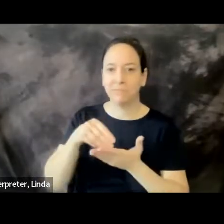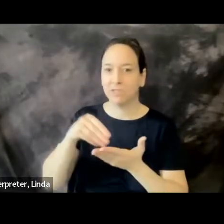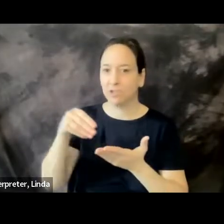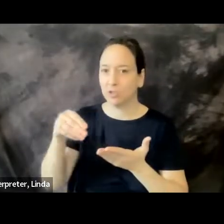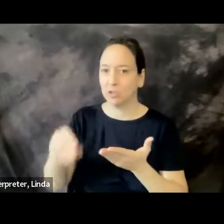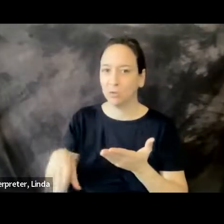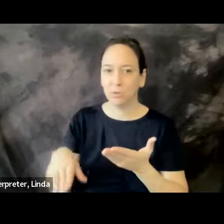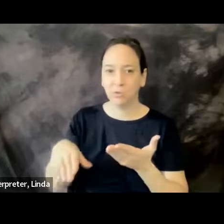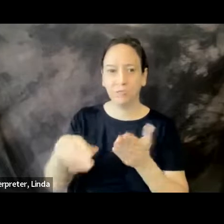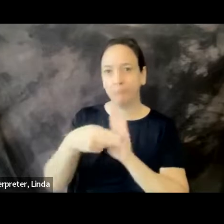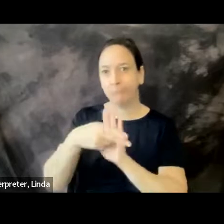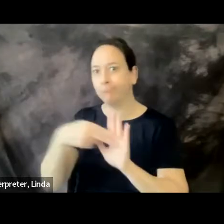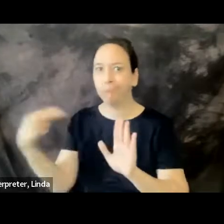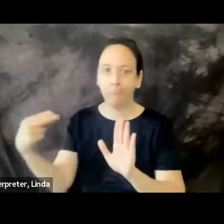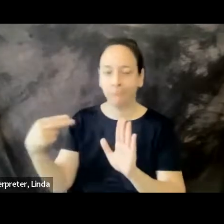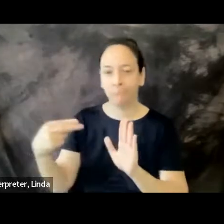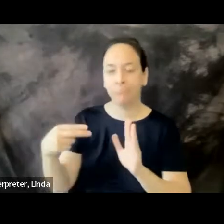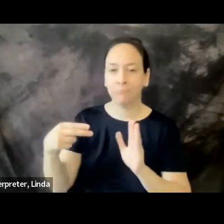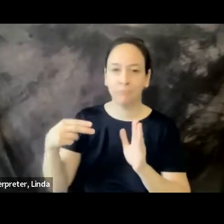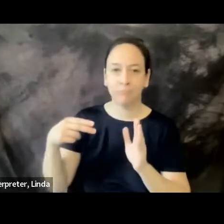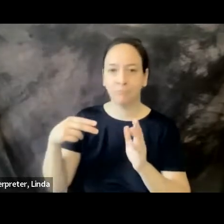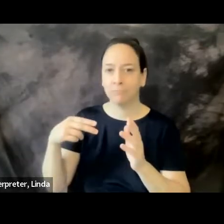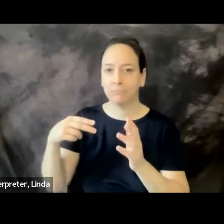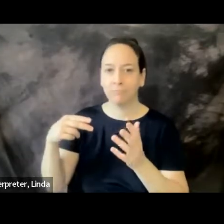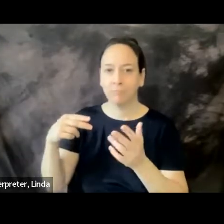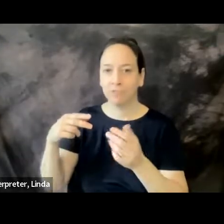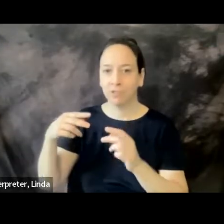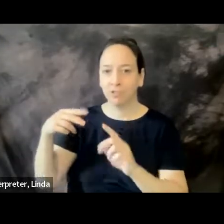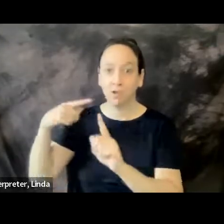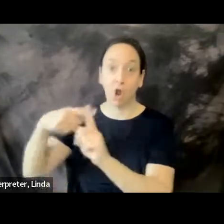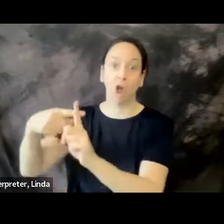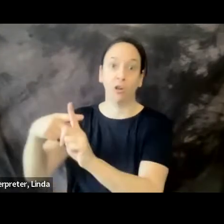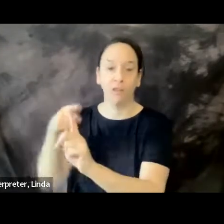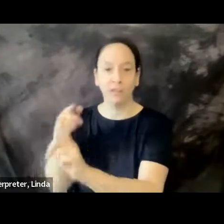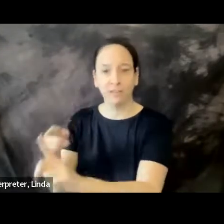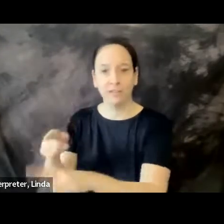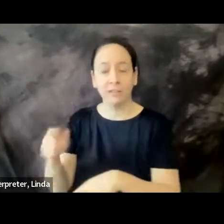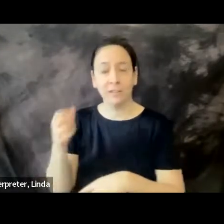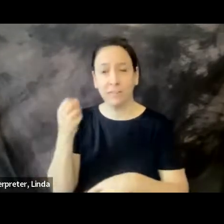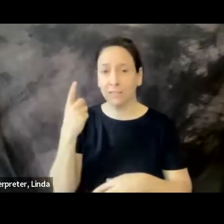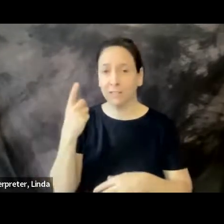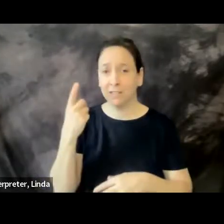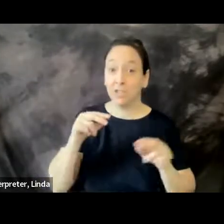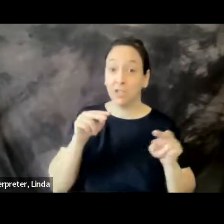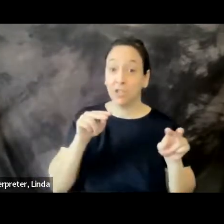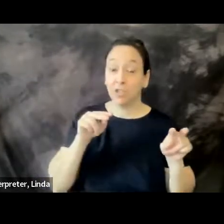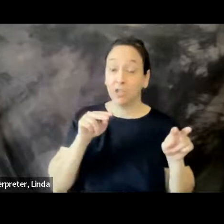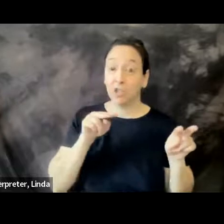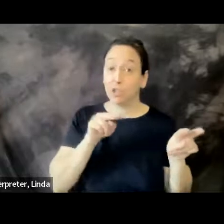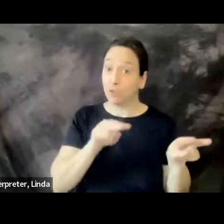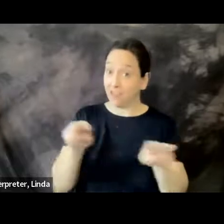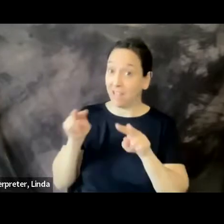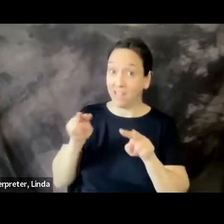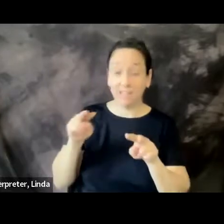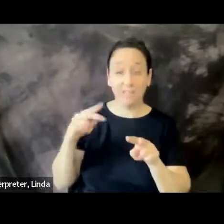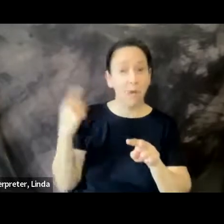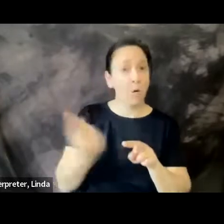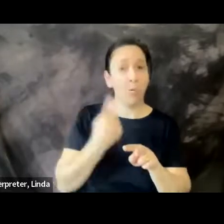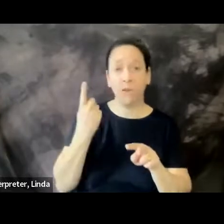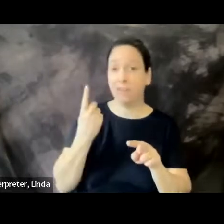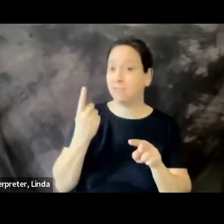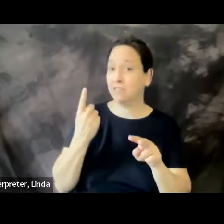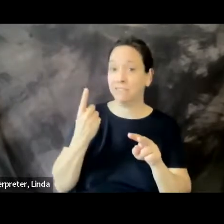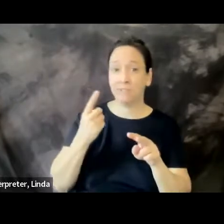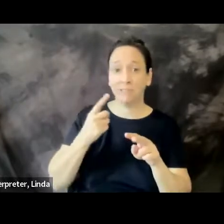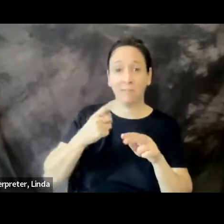So there's a lot of connection there. I think it's important just to say, surveillance is always about power, and surveillance used by policing